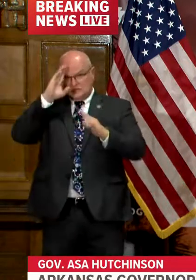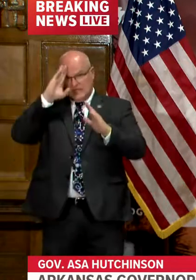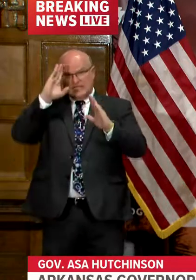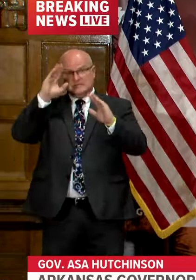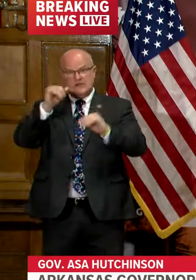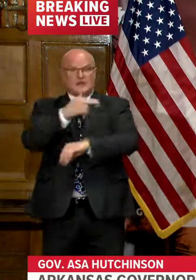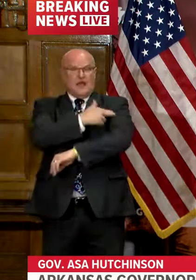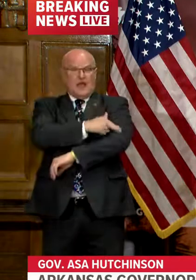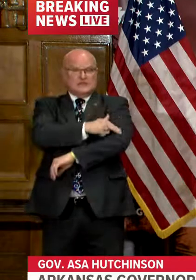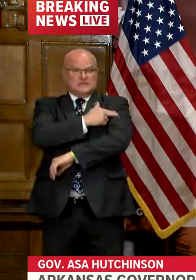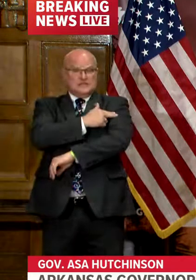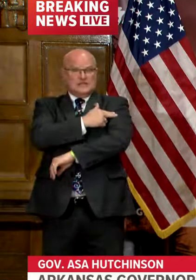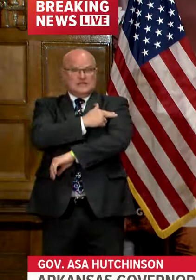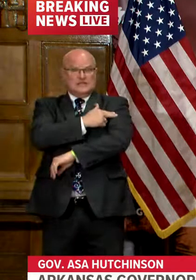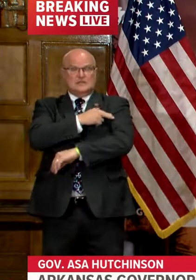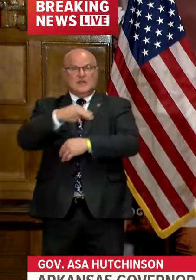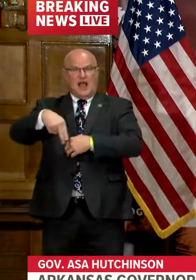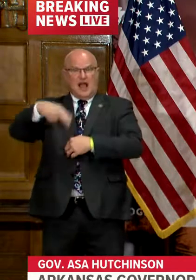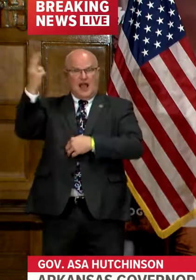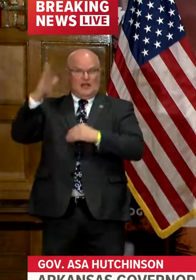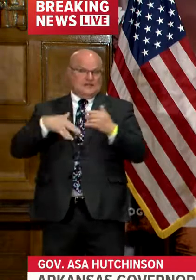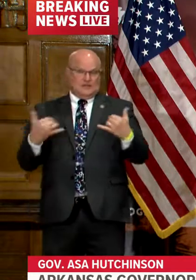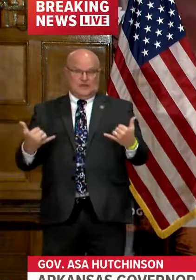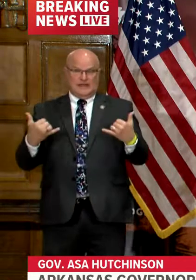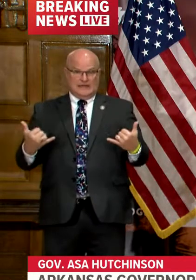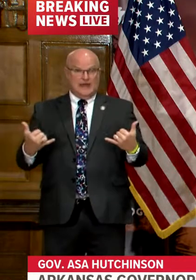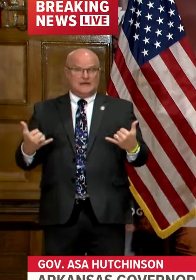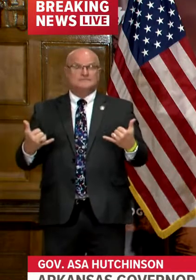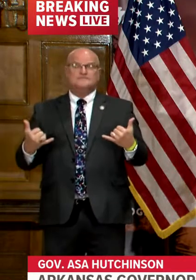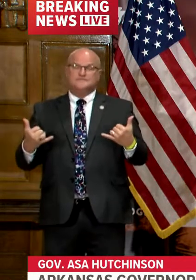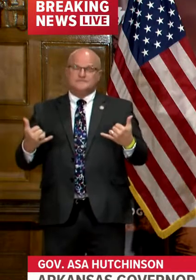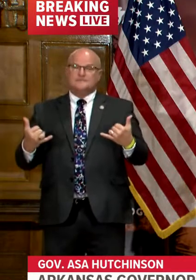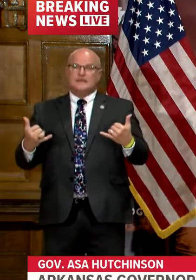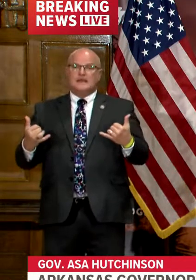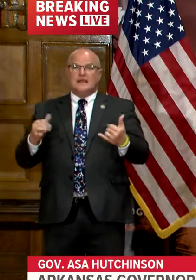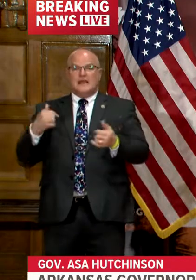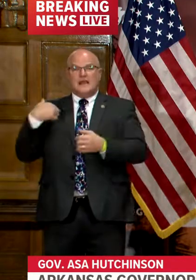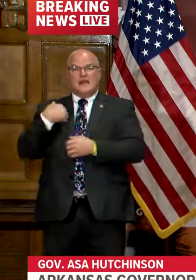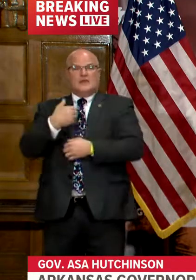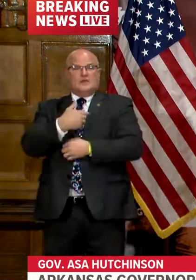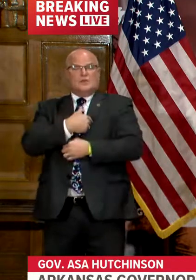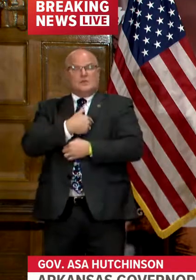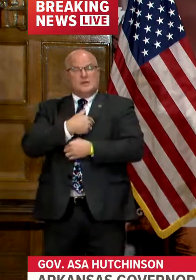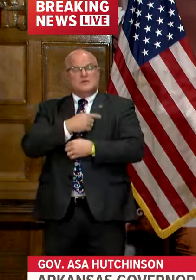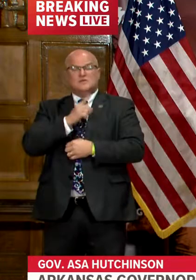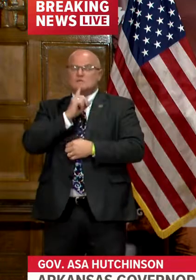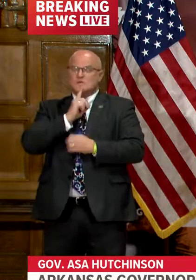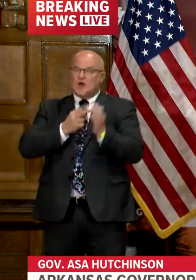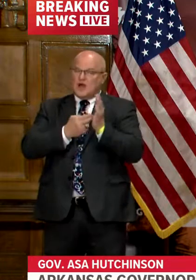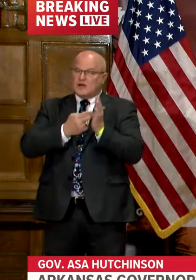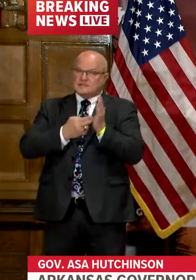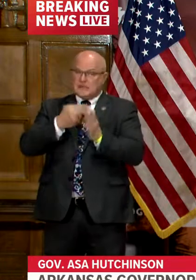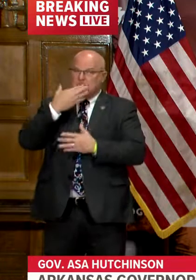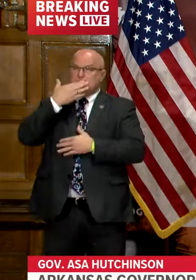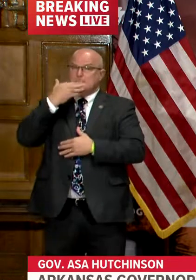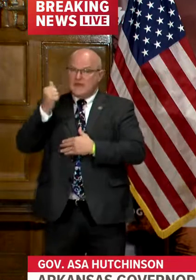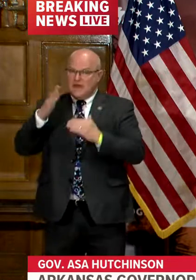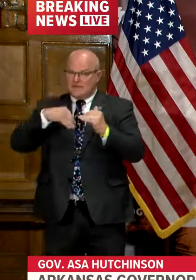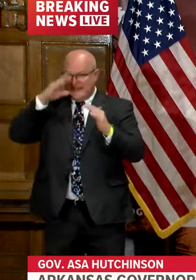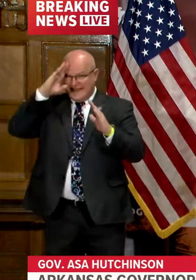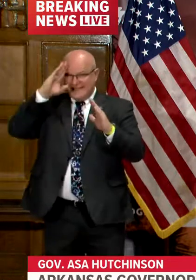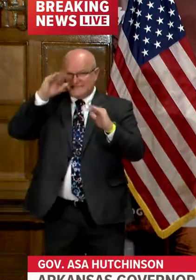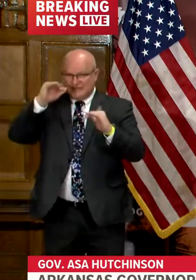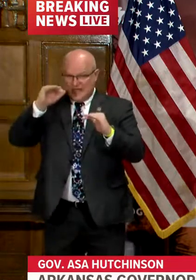expected the hospitalizations to be higher than they are right now, and that we are better than